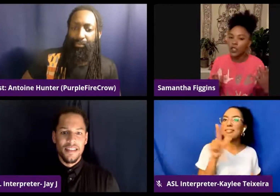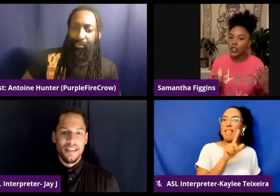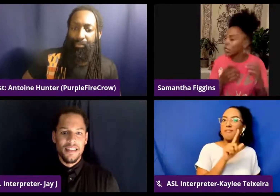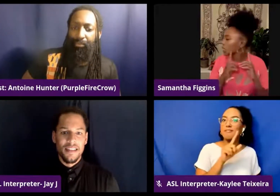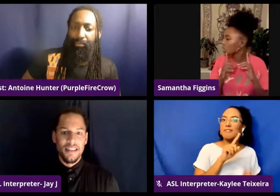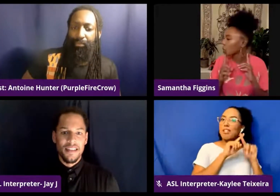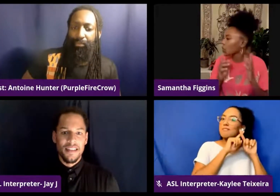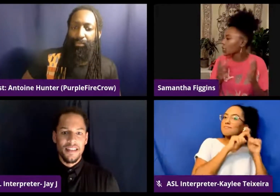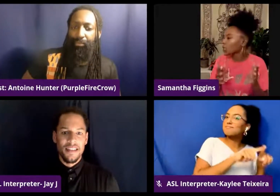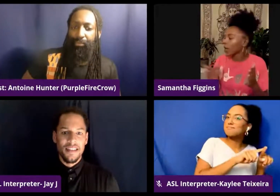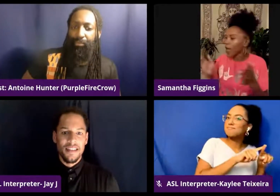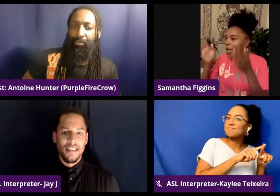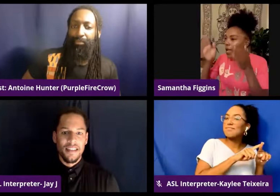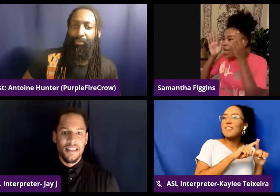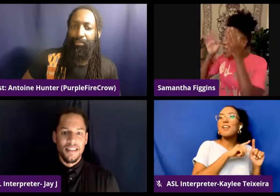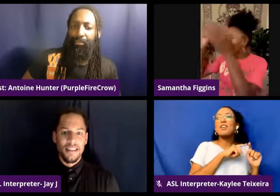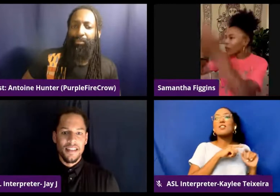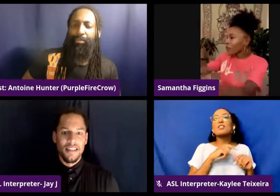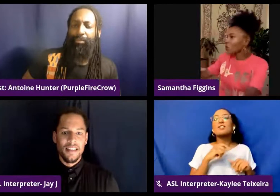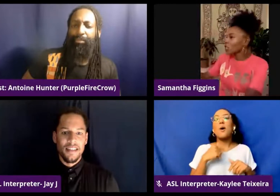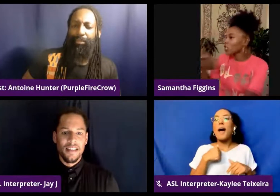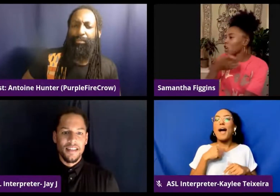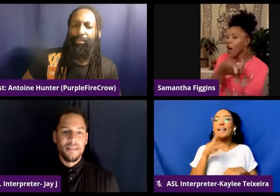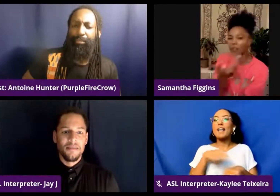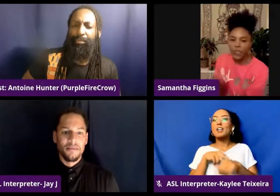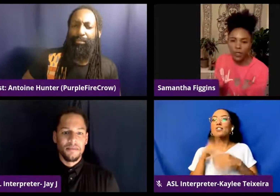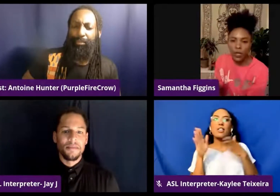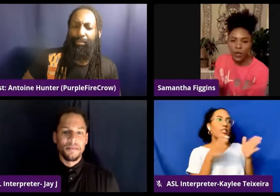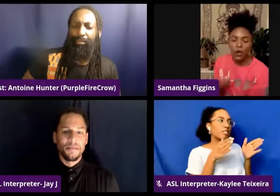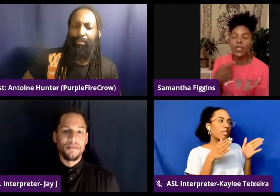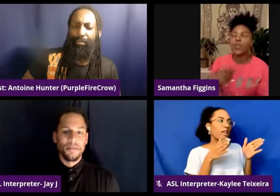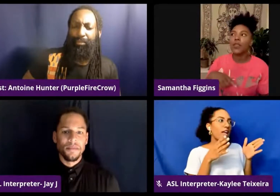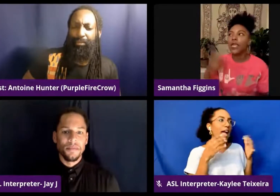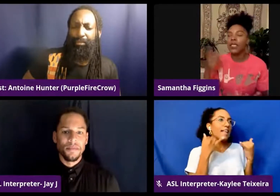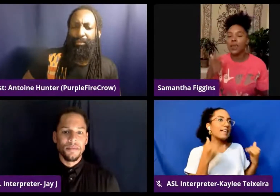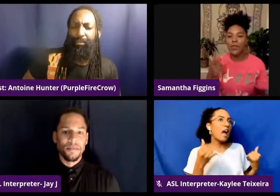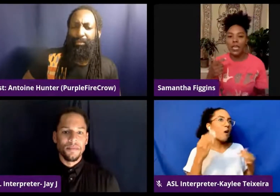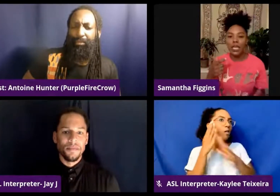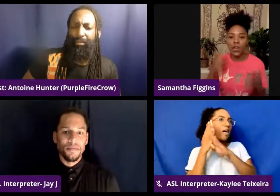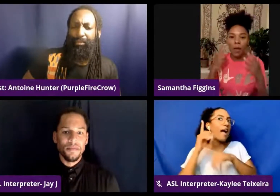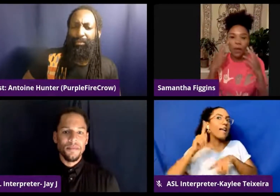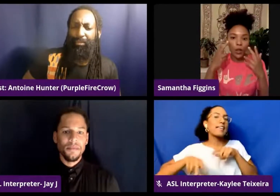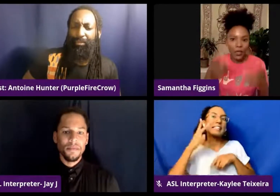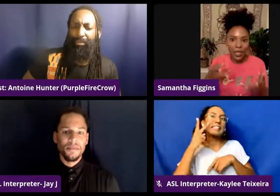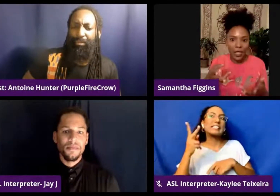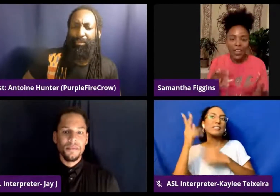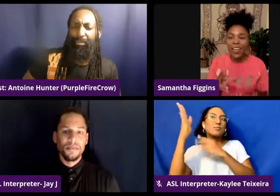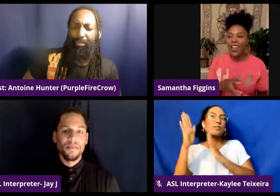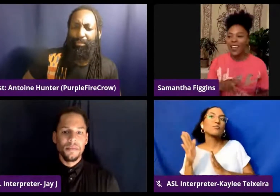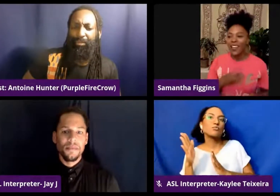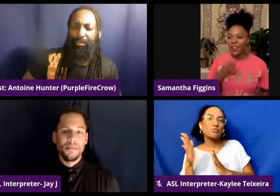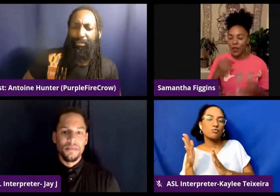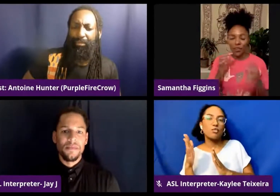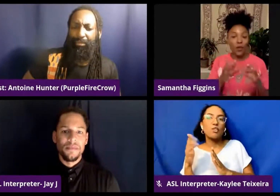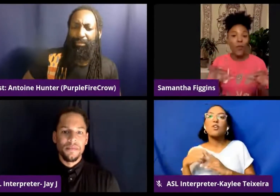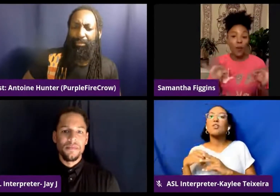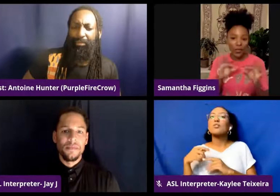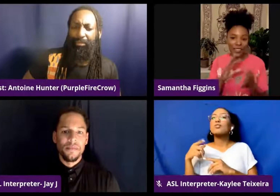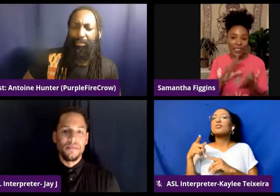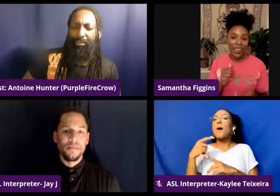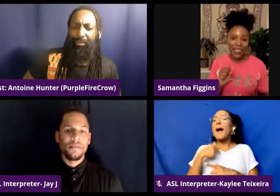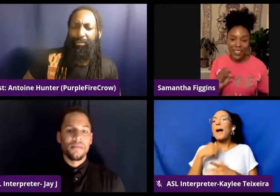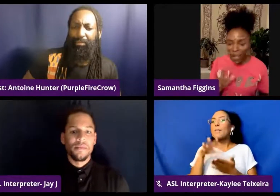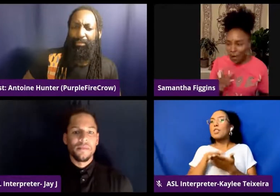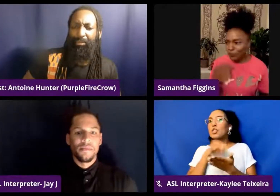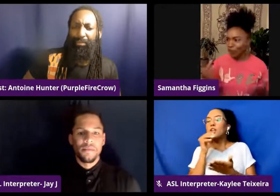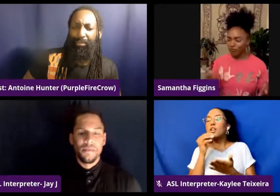just naturally turn this way. And now my focus is off the speaker. So that's something that I'm learning, the